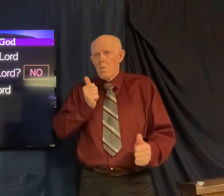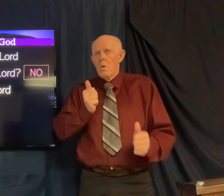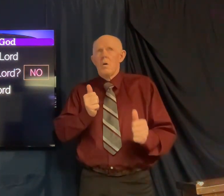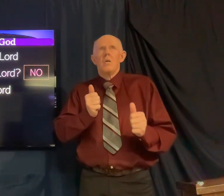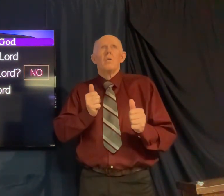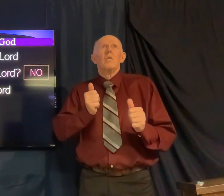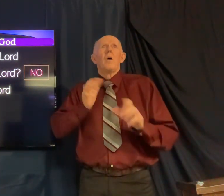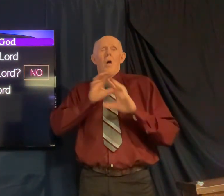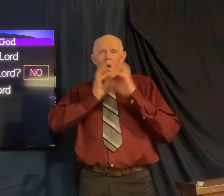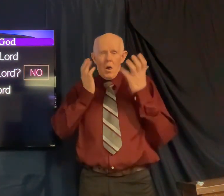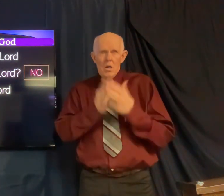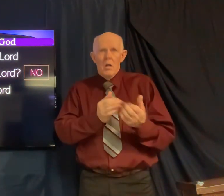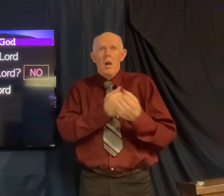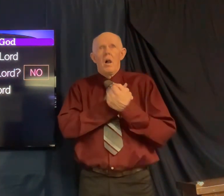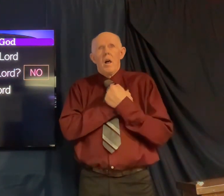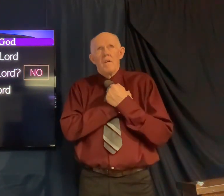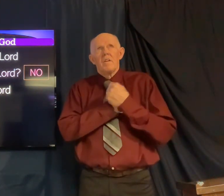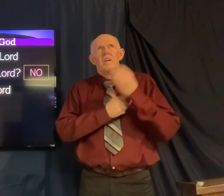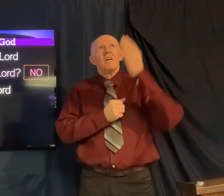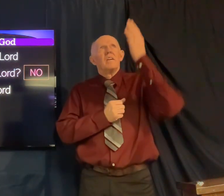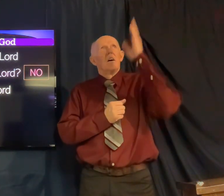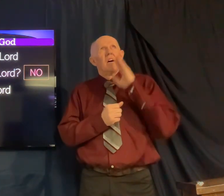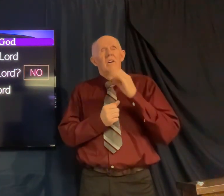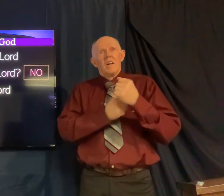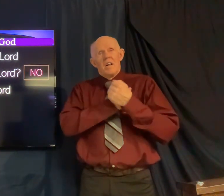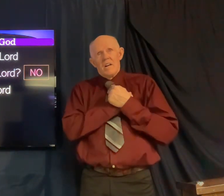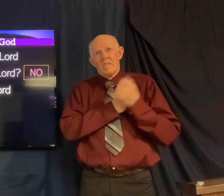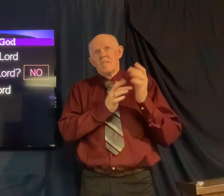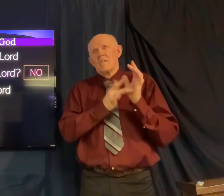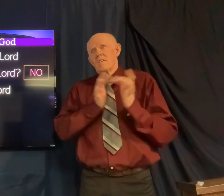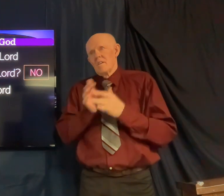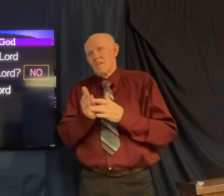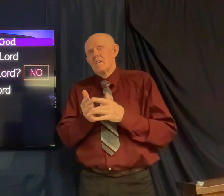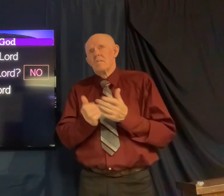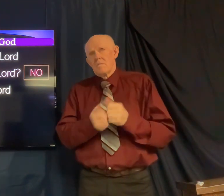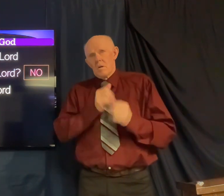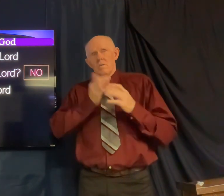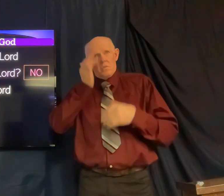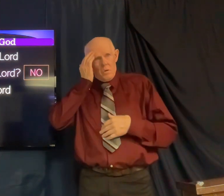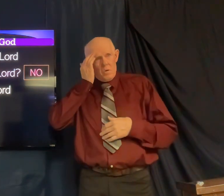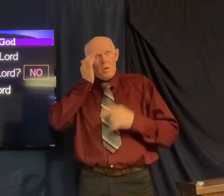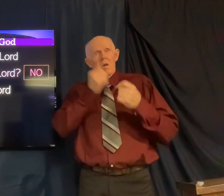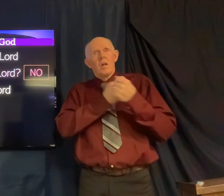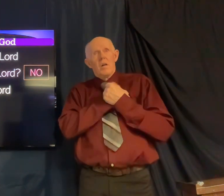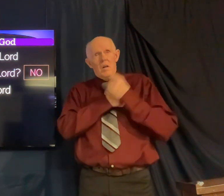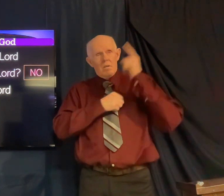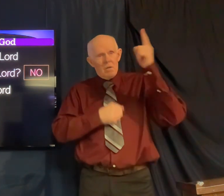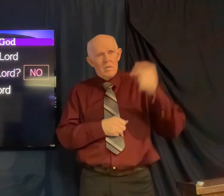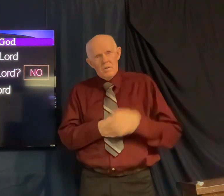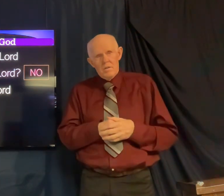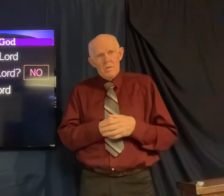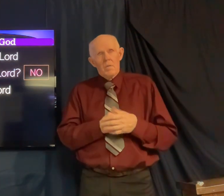Most people love the Lord. They love God and Jesus. And they know his